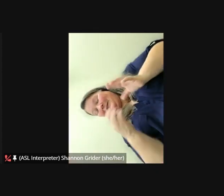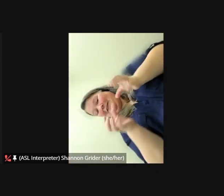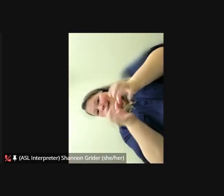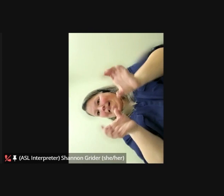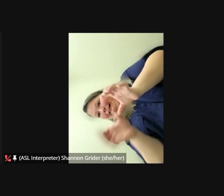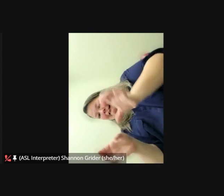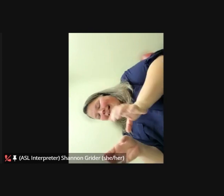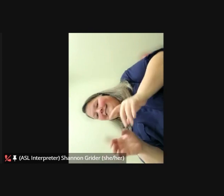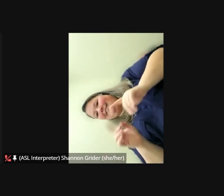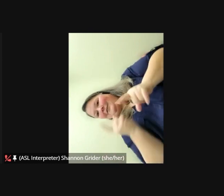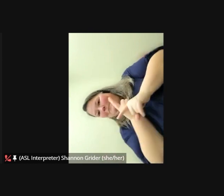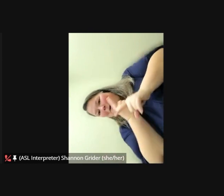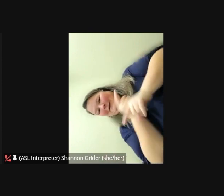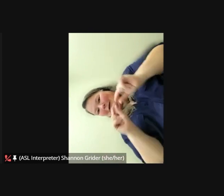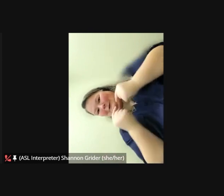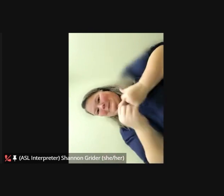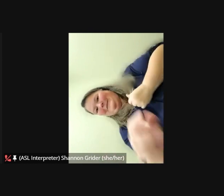I